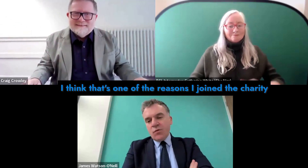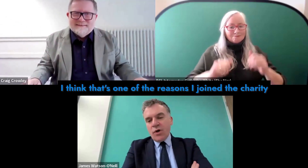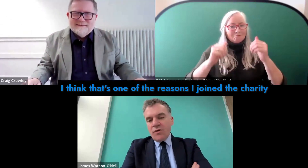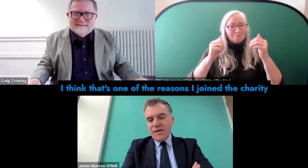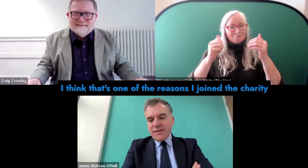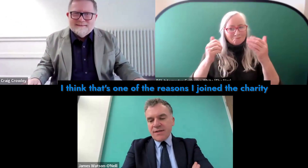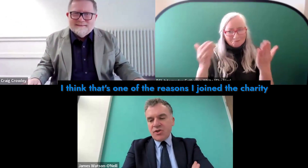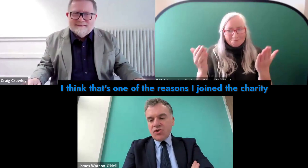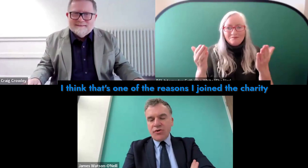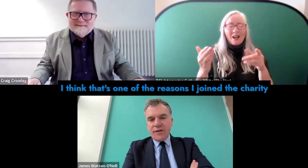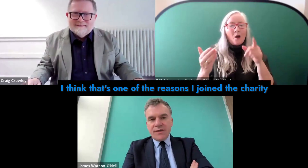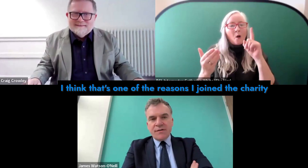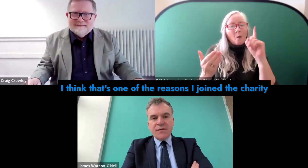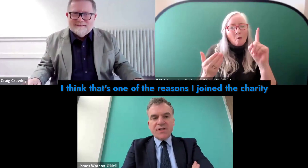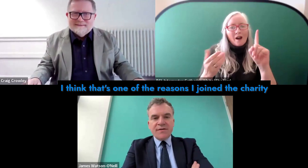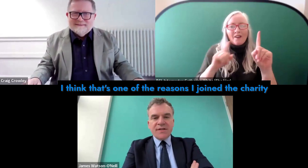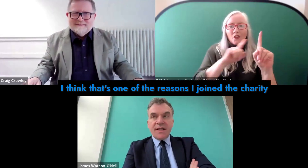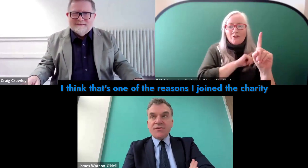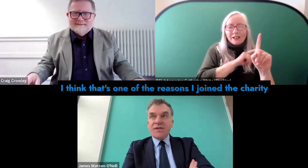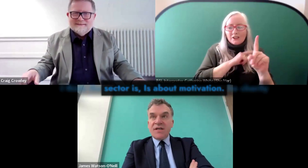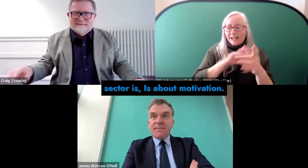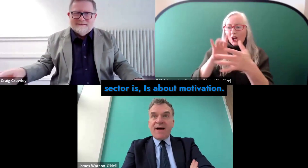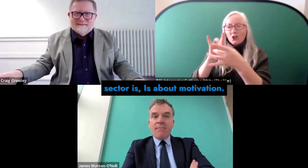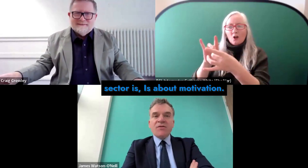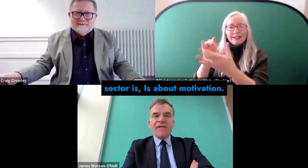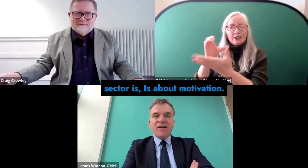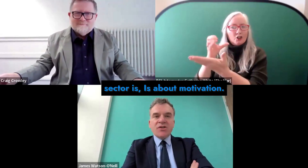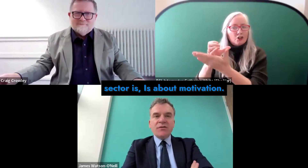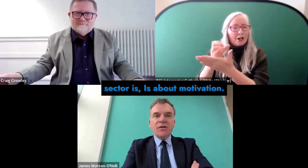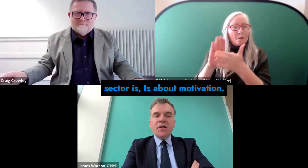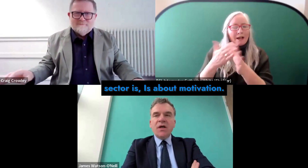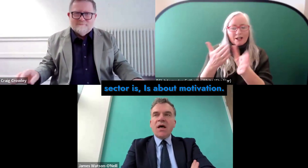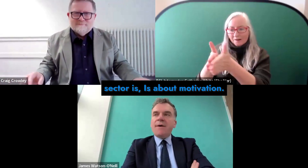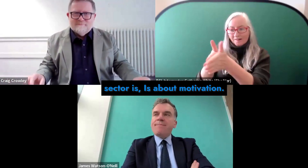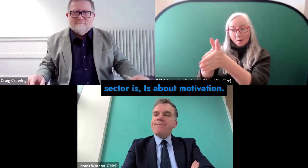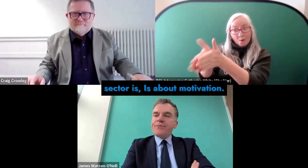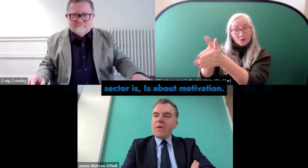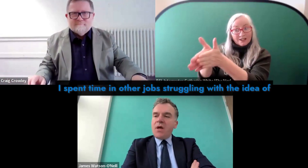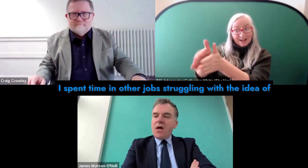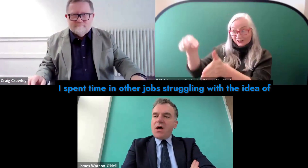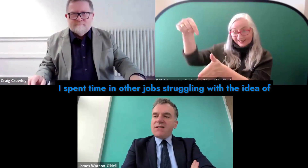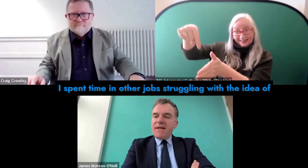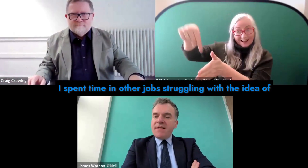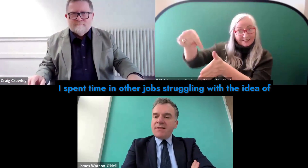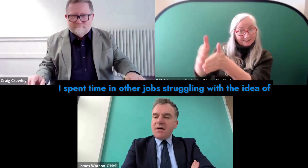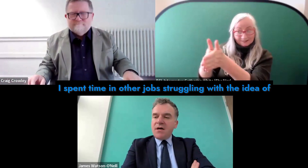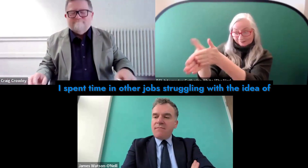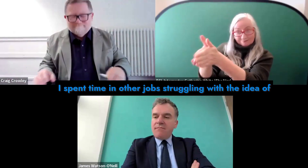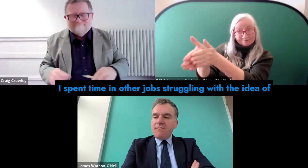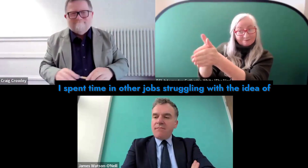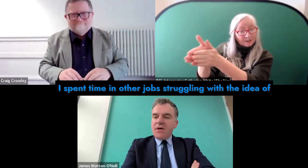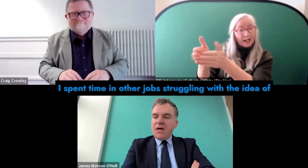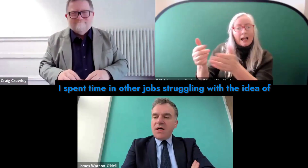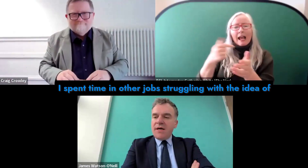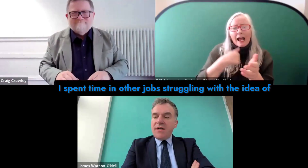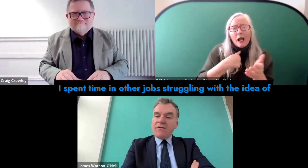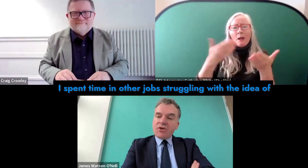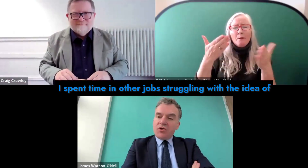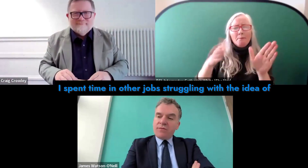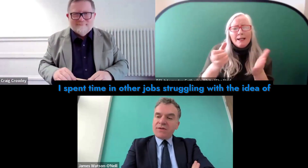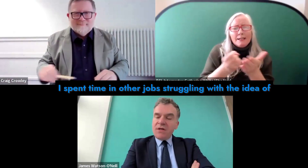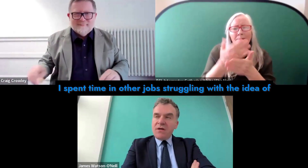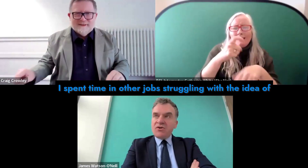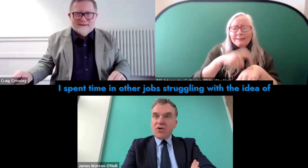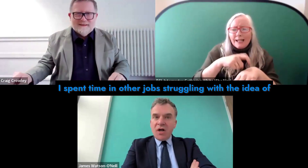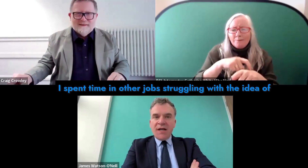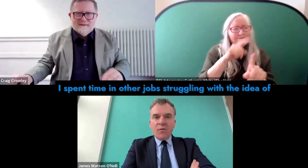I think that's one of the reasons I joined the charity sector is about motivation. I spent time in